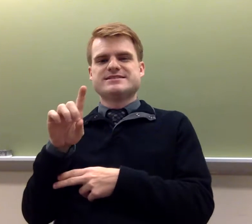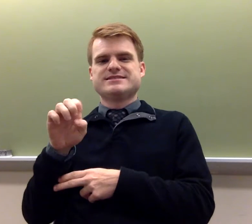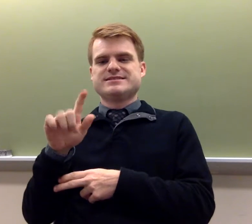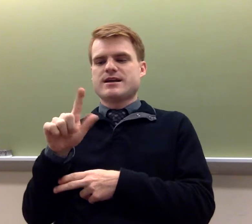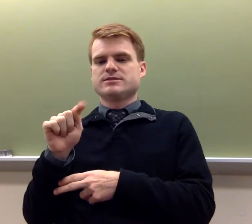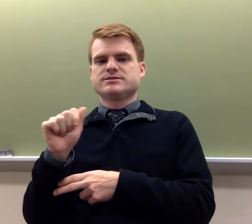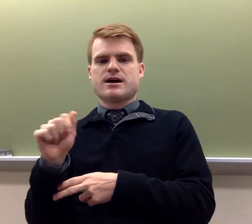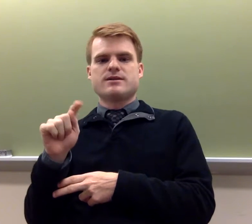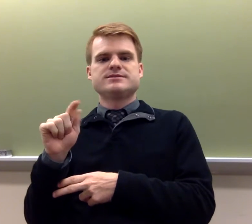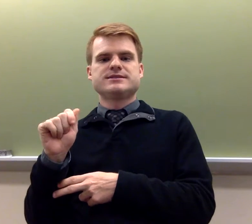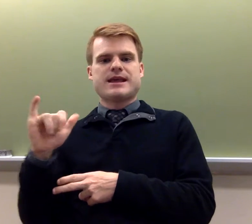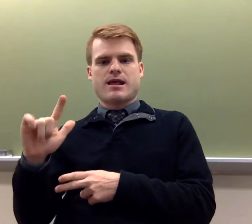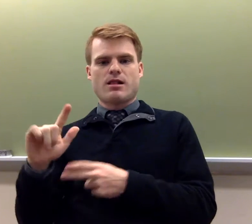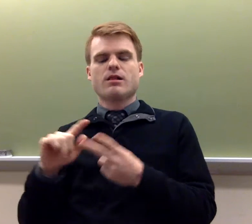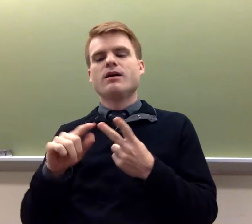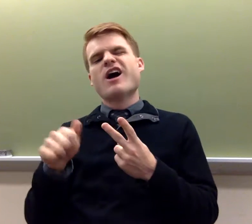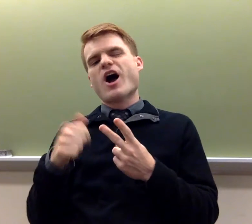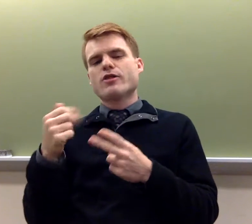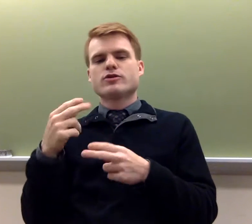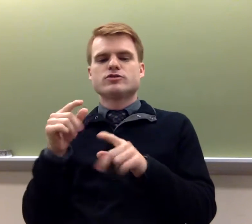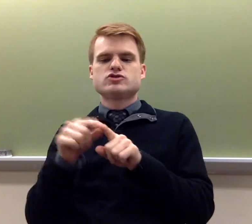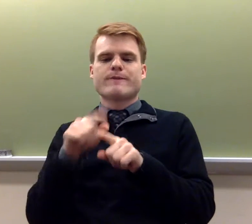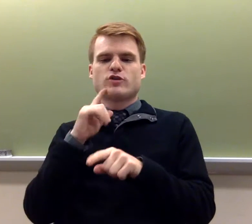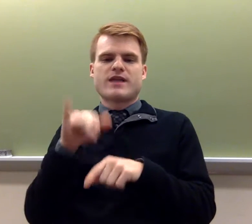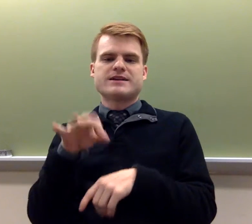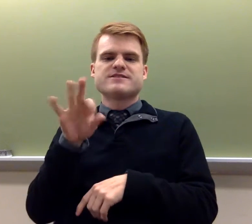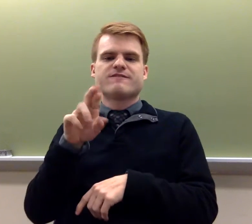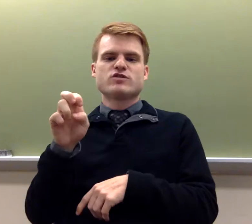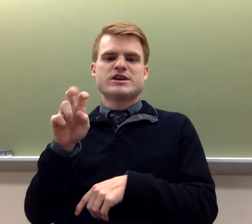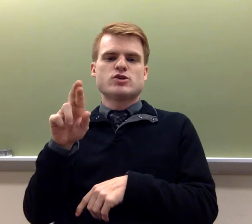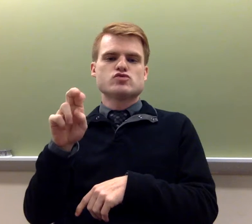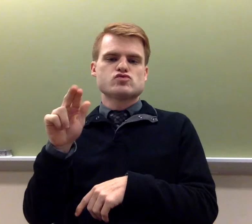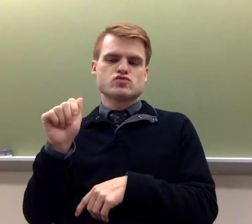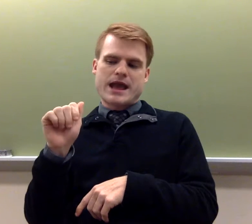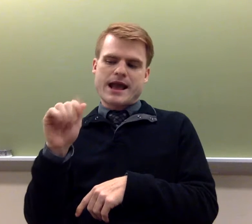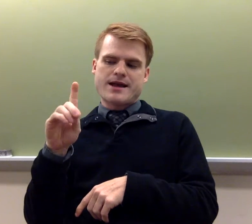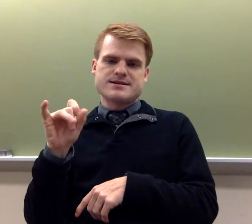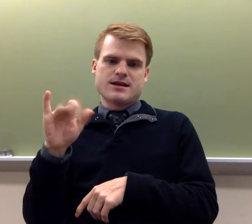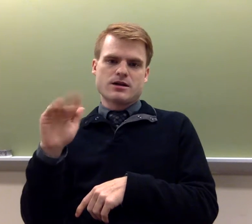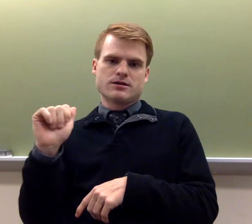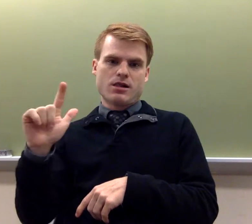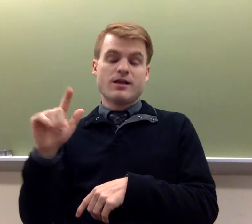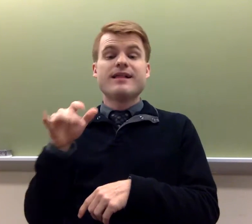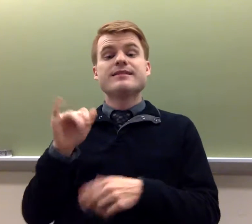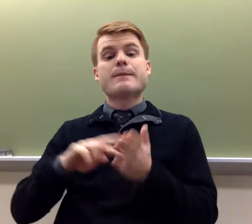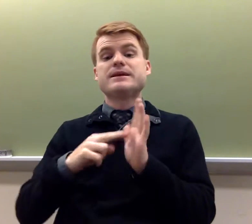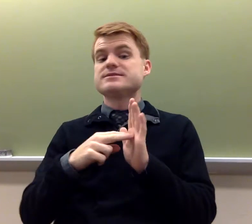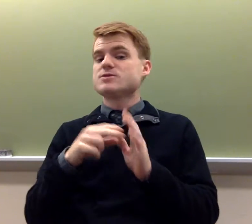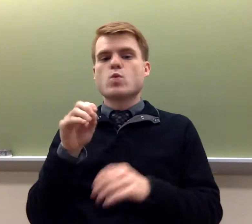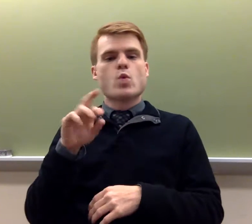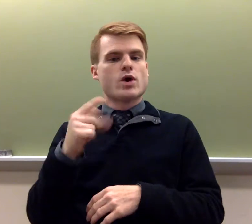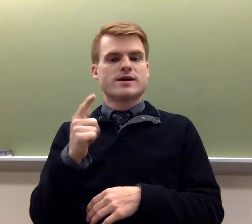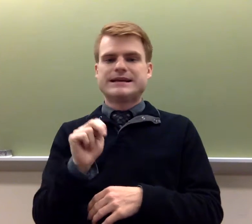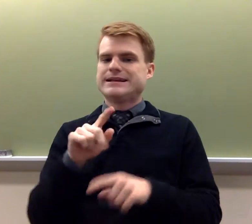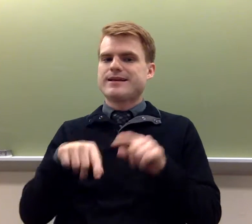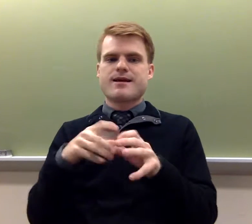free radical. All that's when an organ cannot get the minerals that it needs. and the